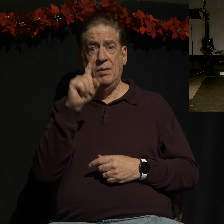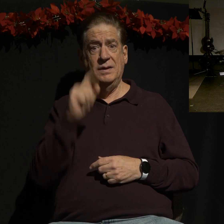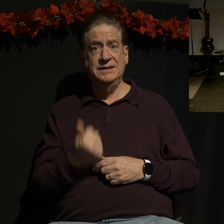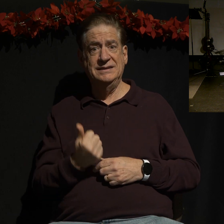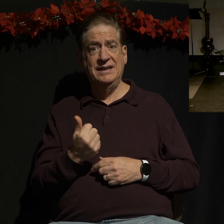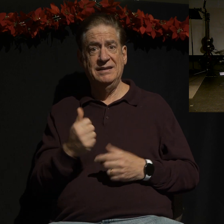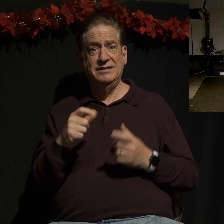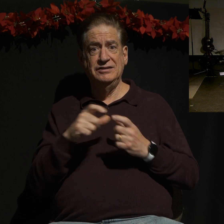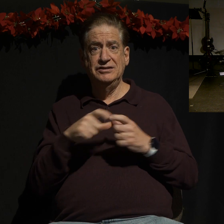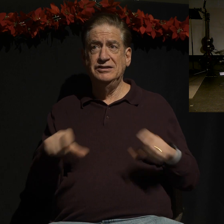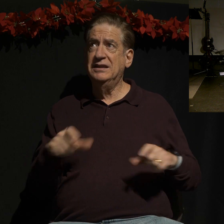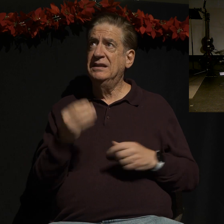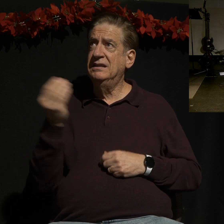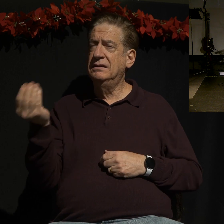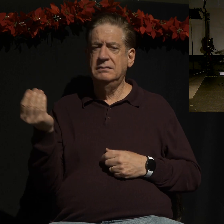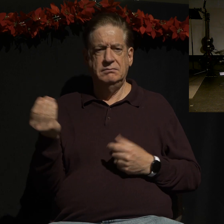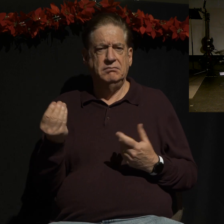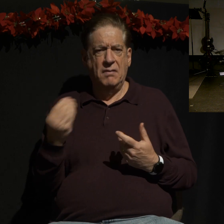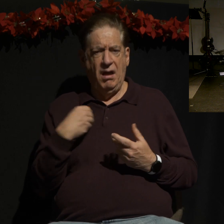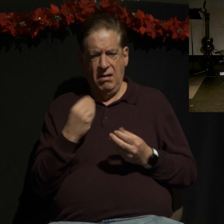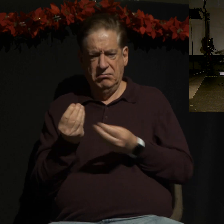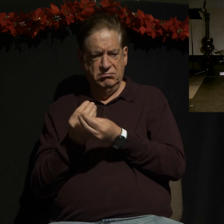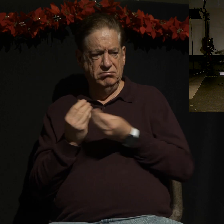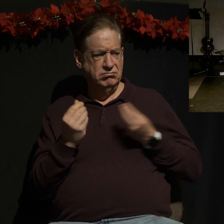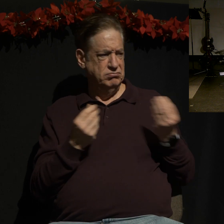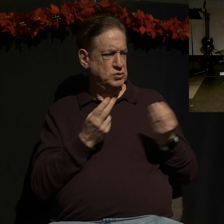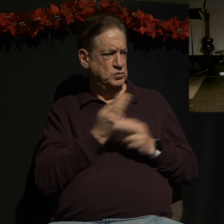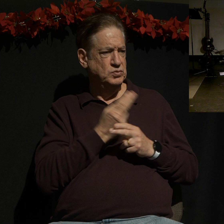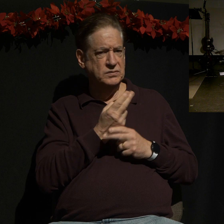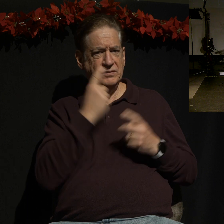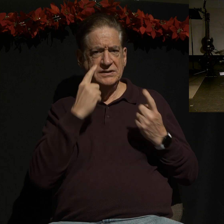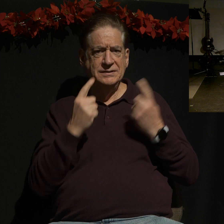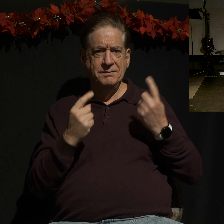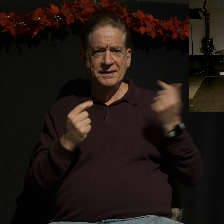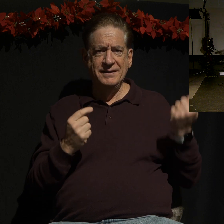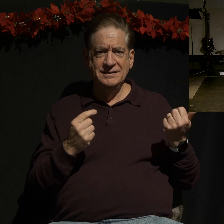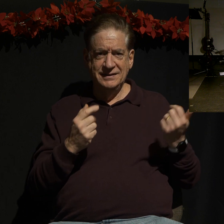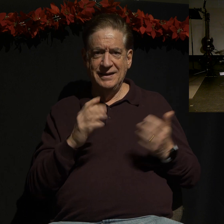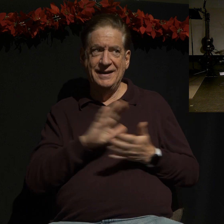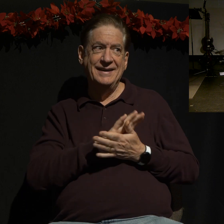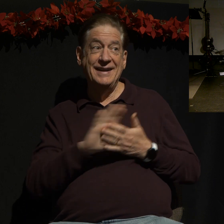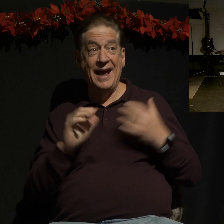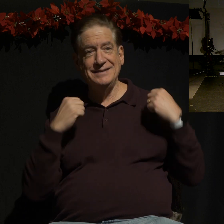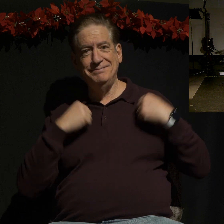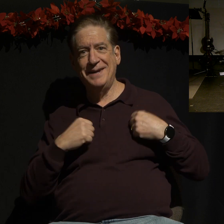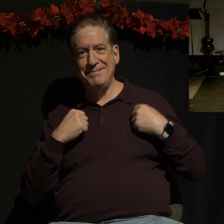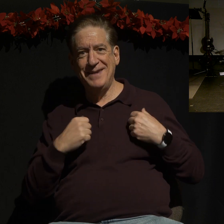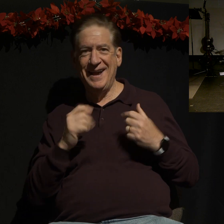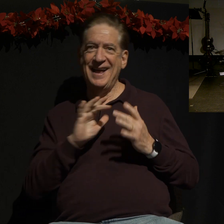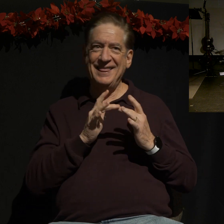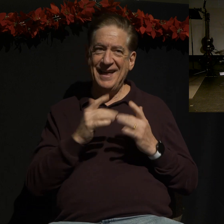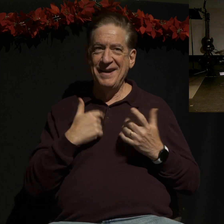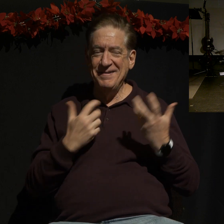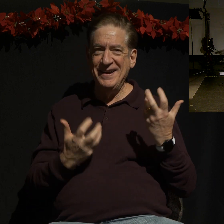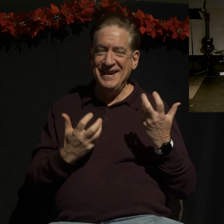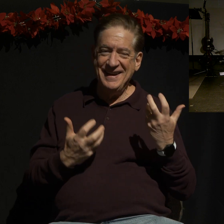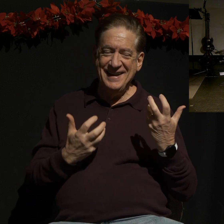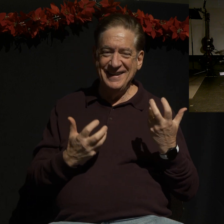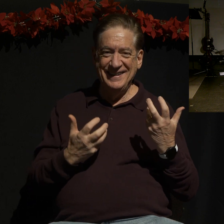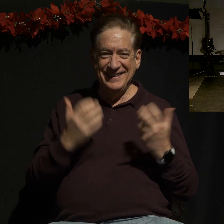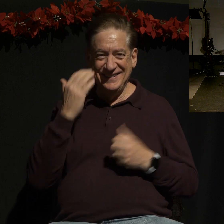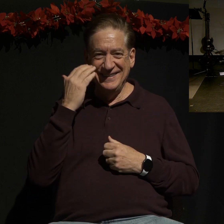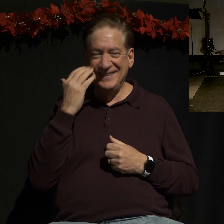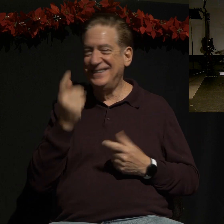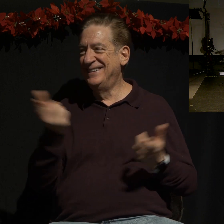check, there's other stuff I could do with that. There's a nice backpack I'm eyeing online that...